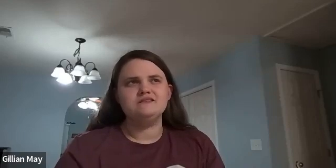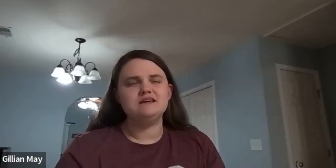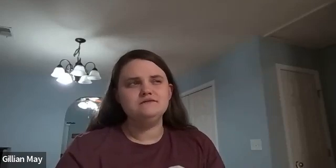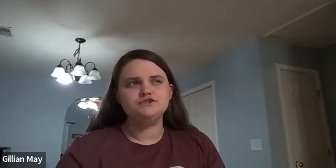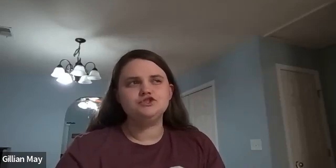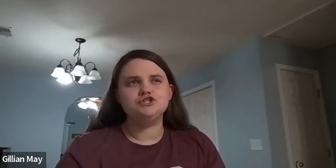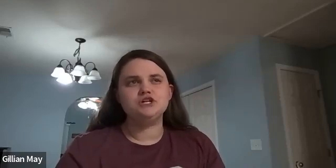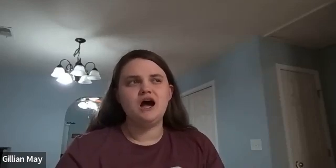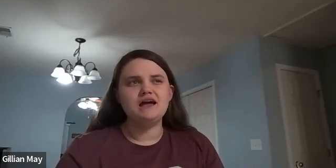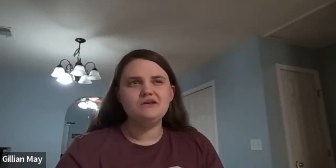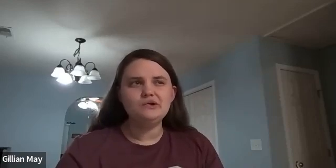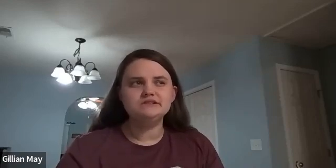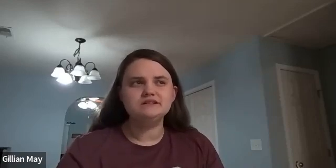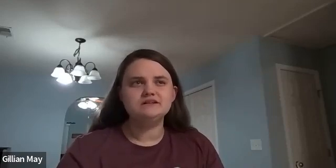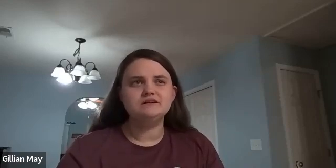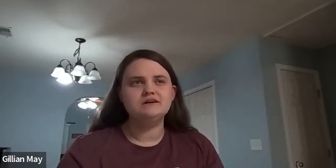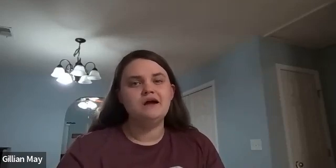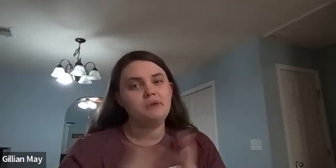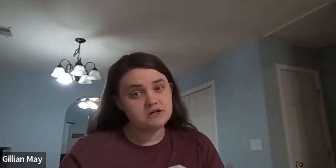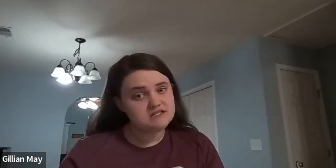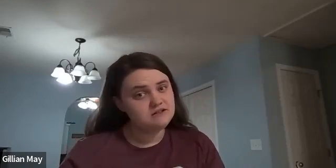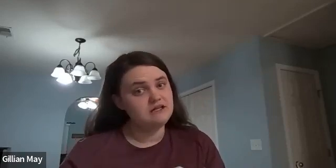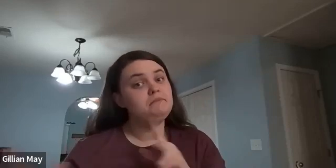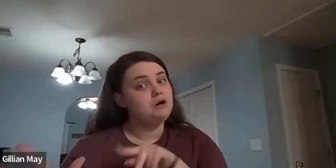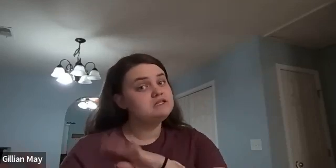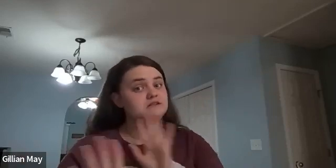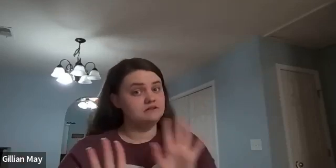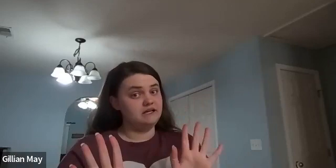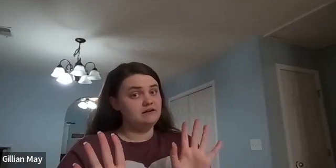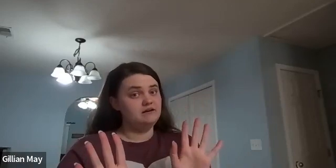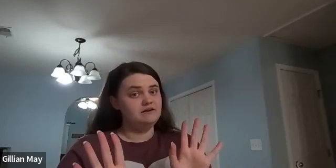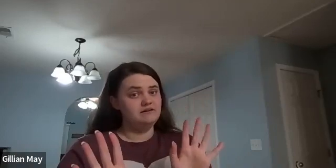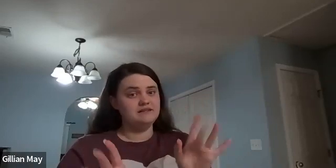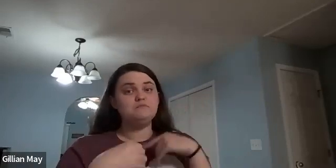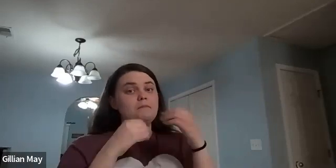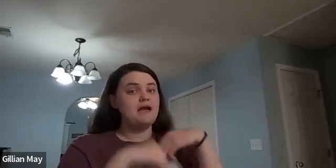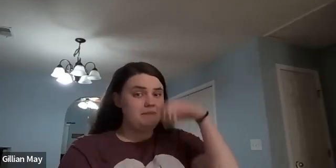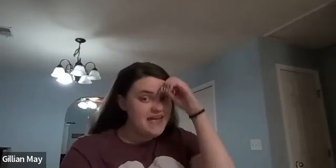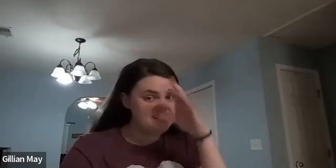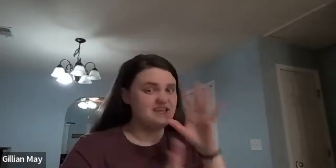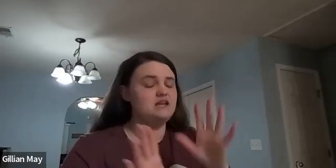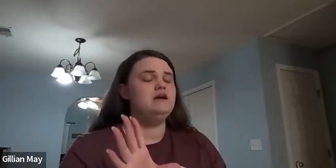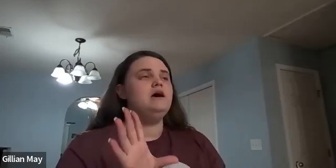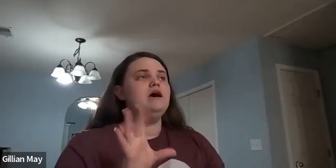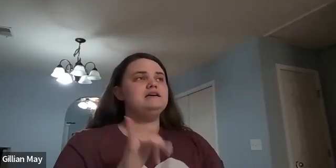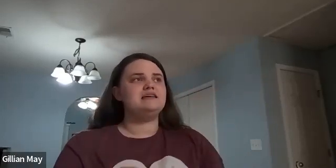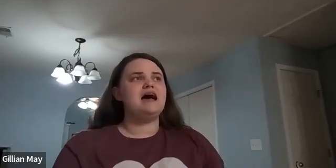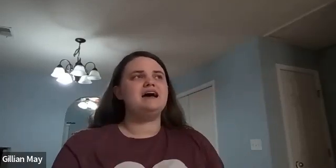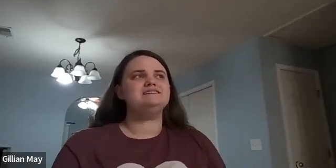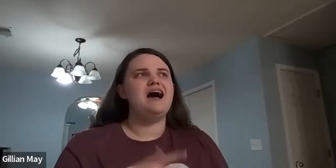the sign for child. Personally, this is more my opinion, is that I